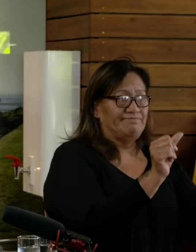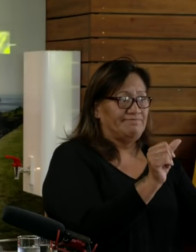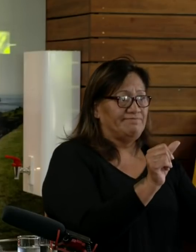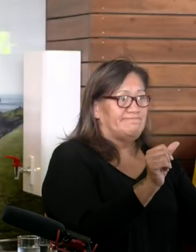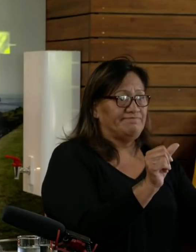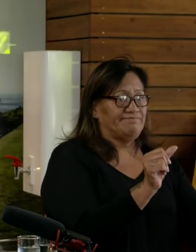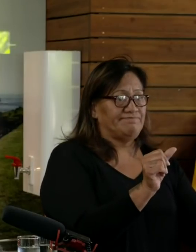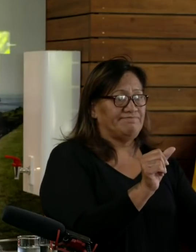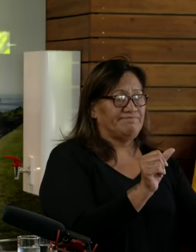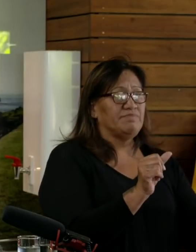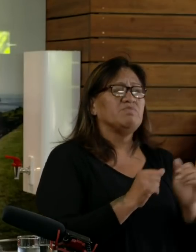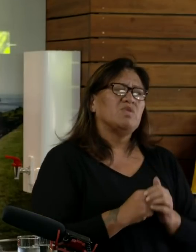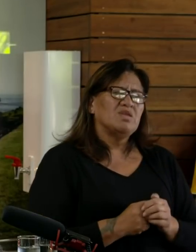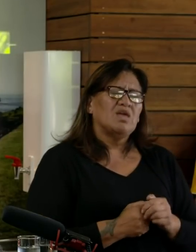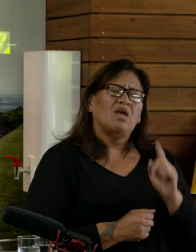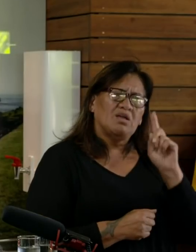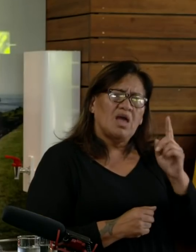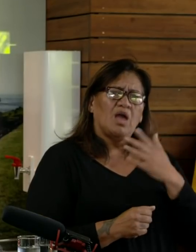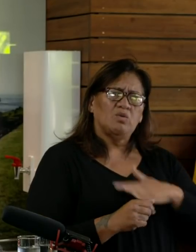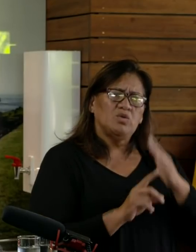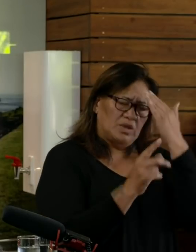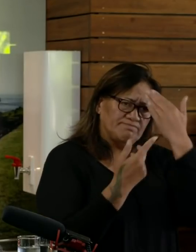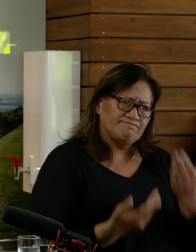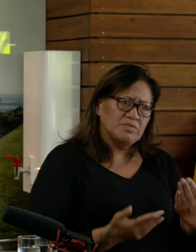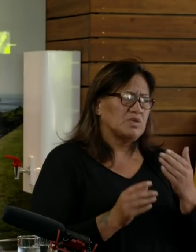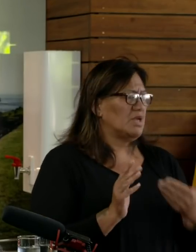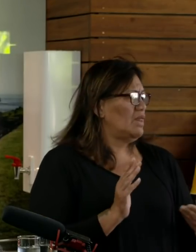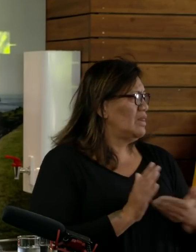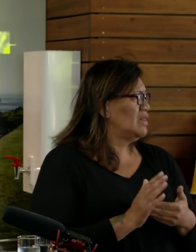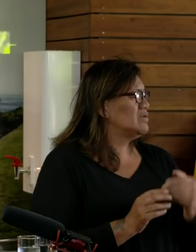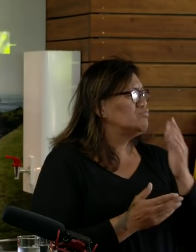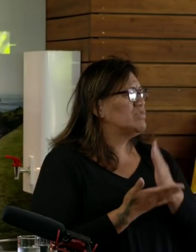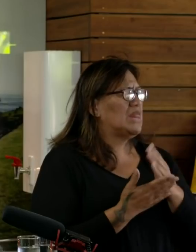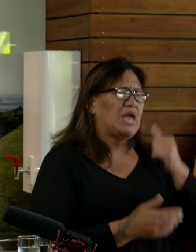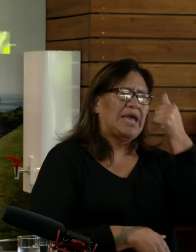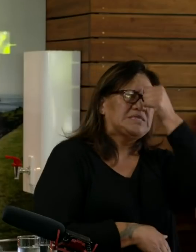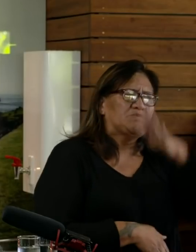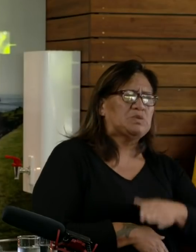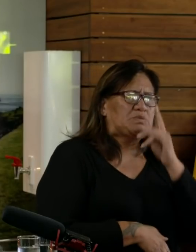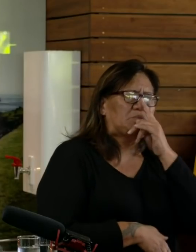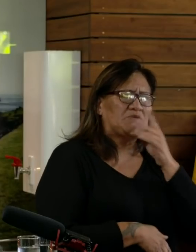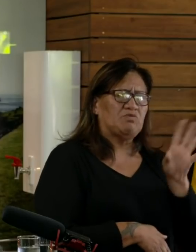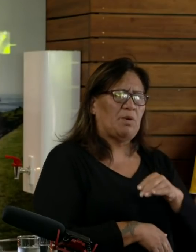and I would like to recognise the expertise of the New Zealand